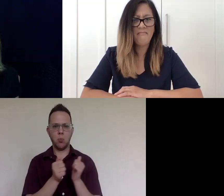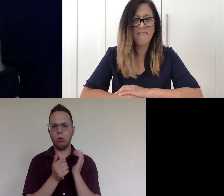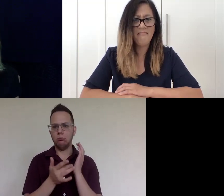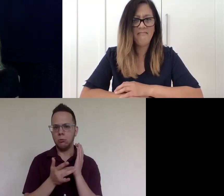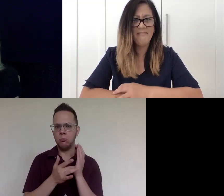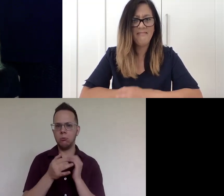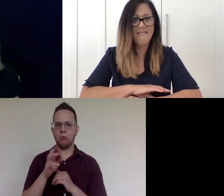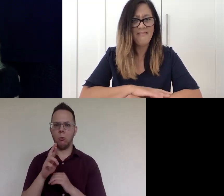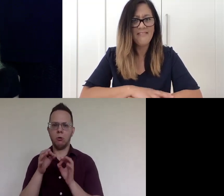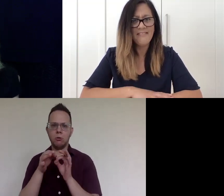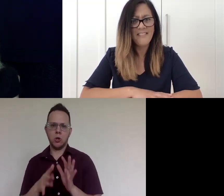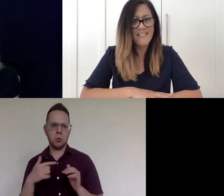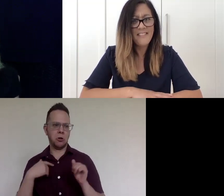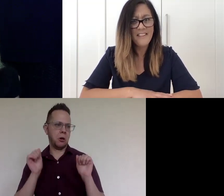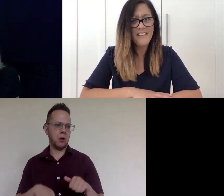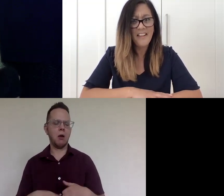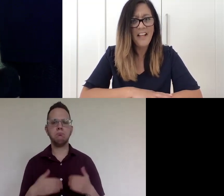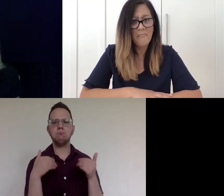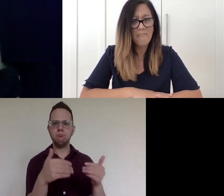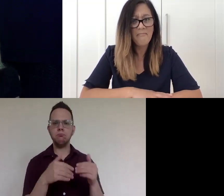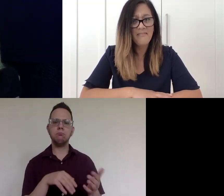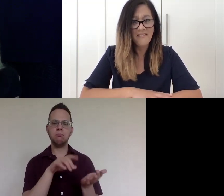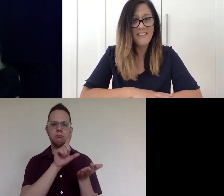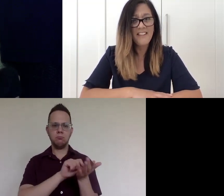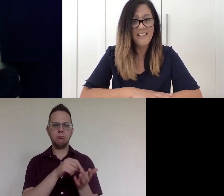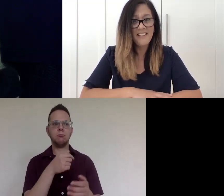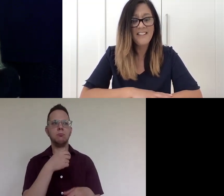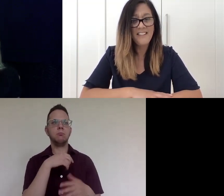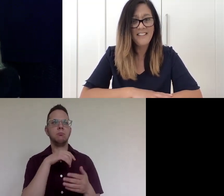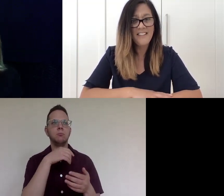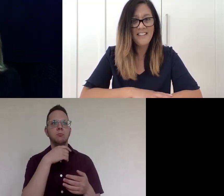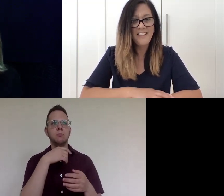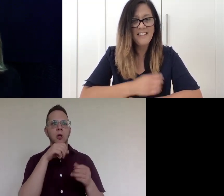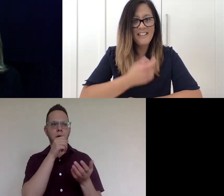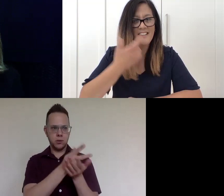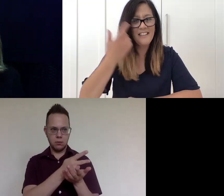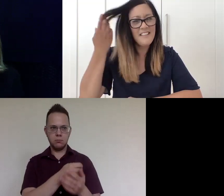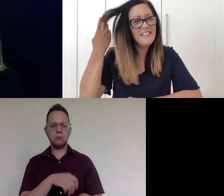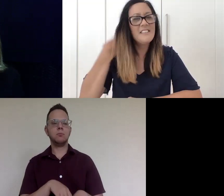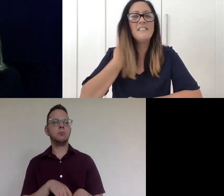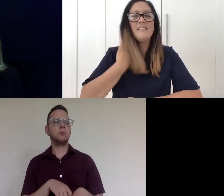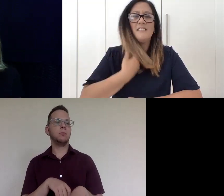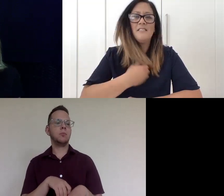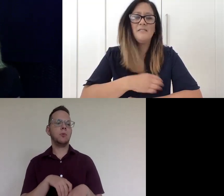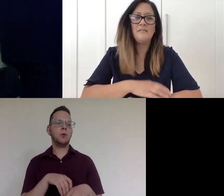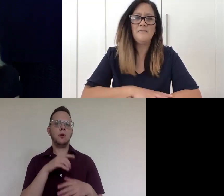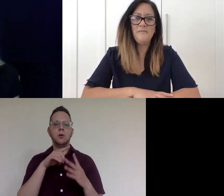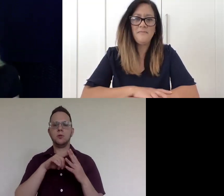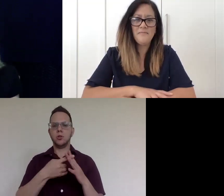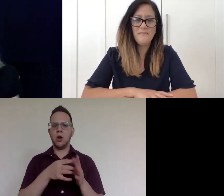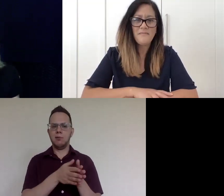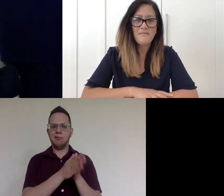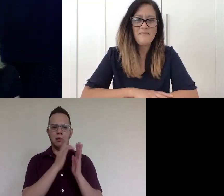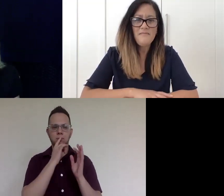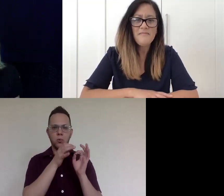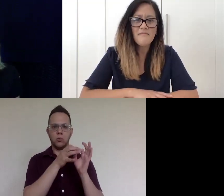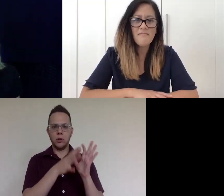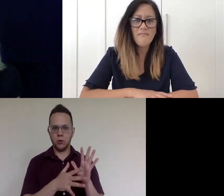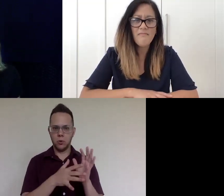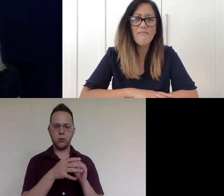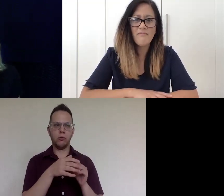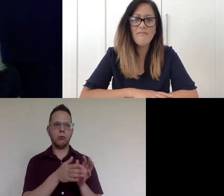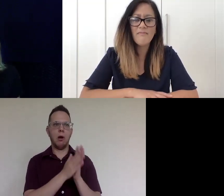hear a heartbeat and the lungs and so forth. And I thought, well, I can manage that with technology and with the assistance of an interpreter. So